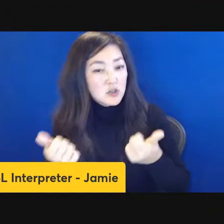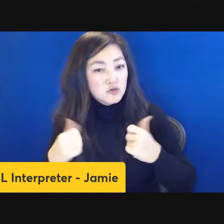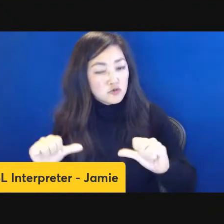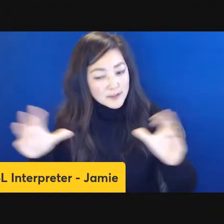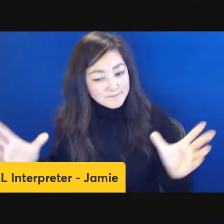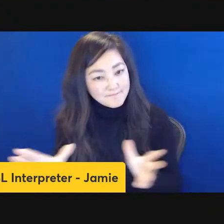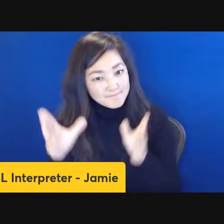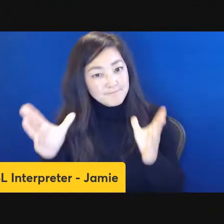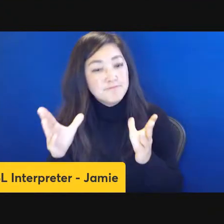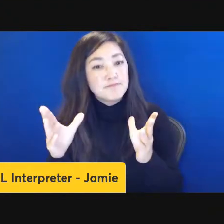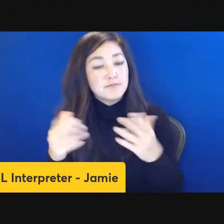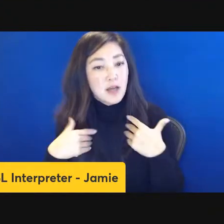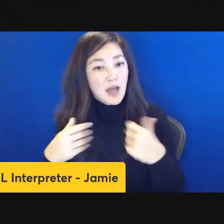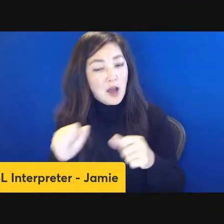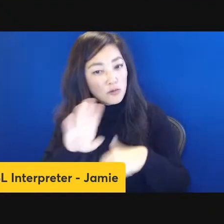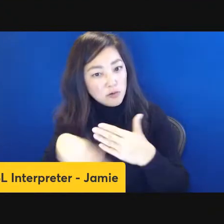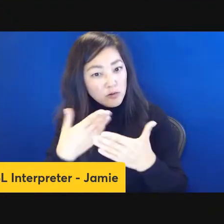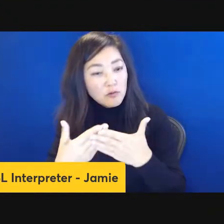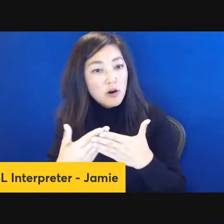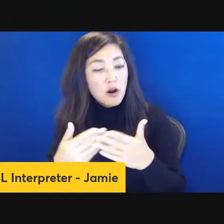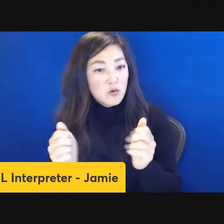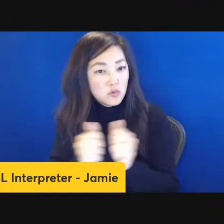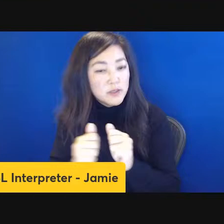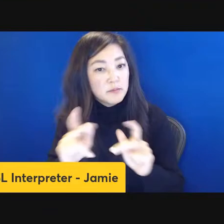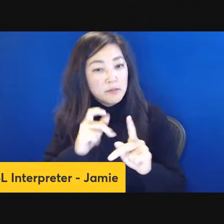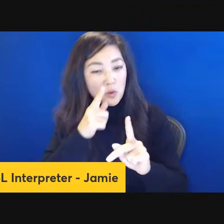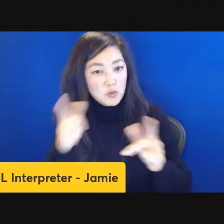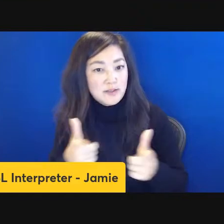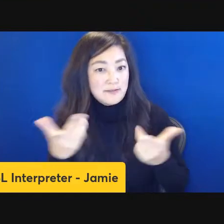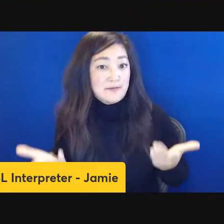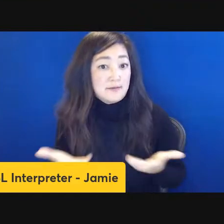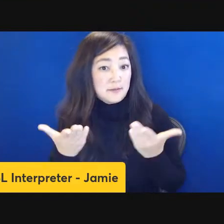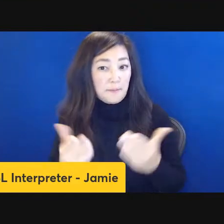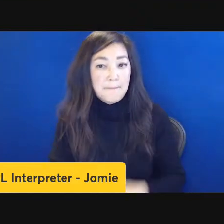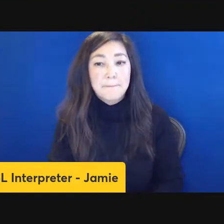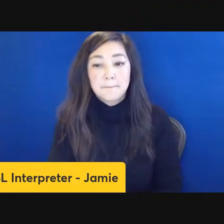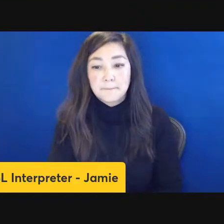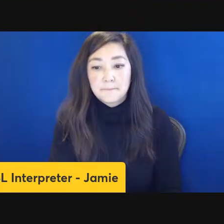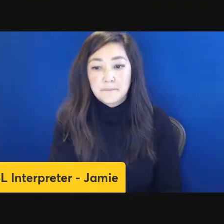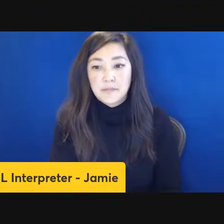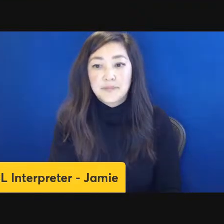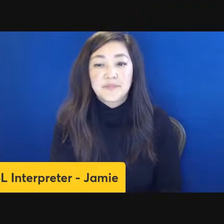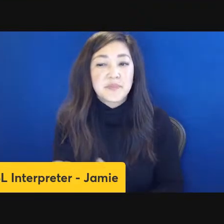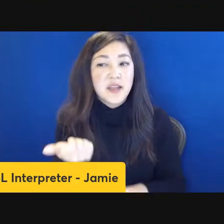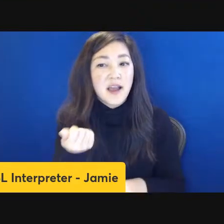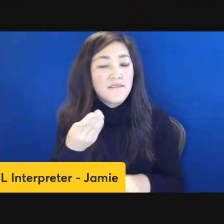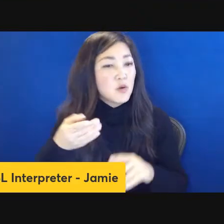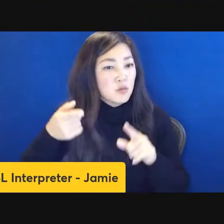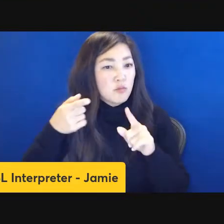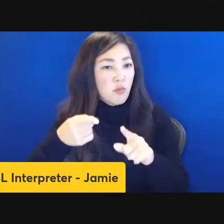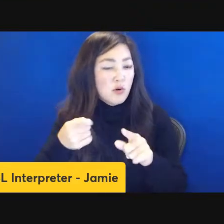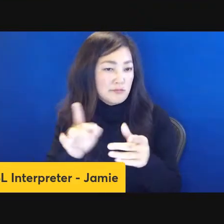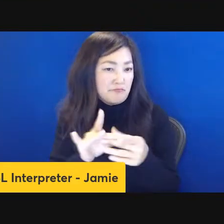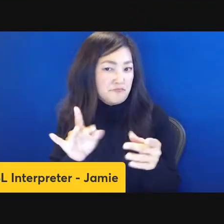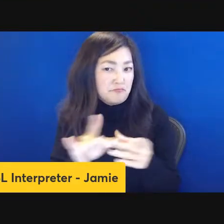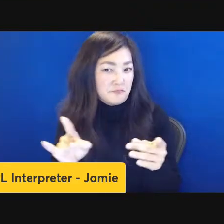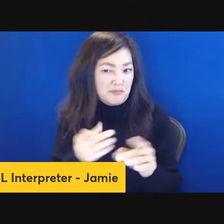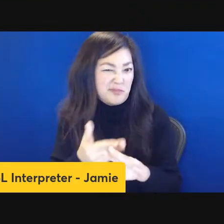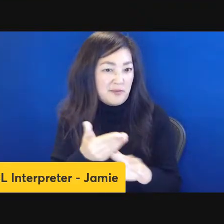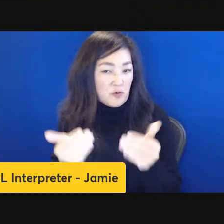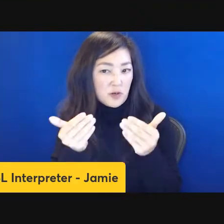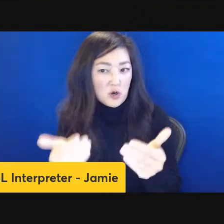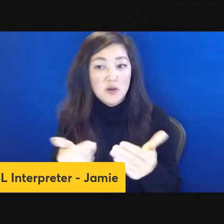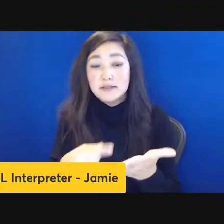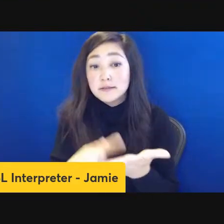Indigenous members of our local communities. A few quick points before we begin. Today's